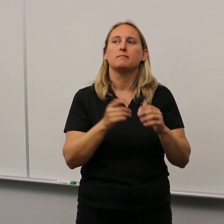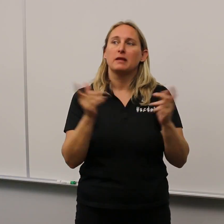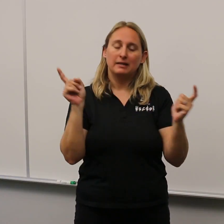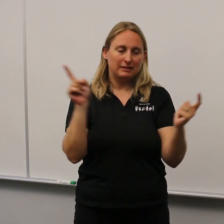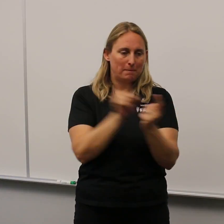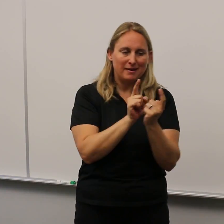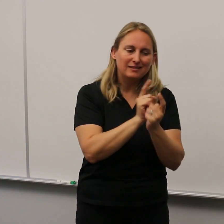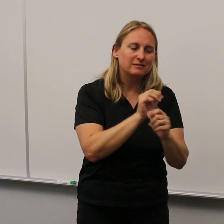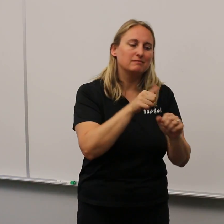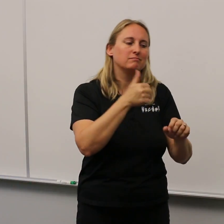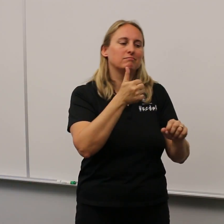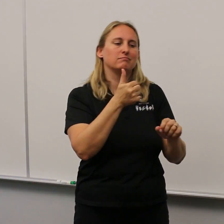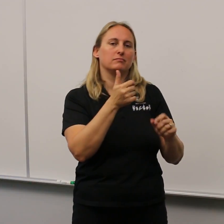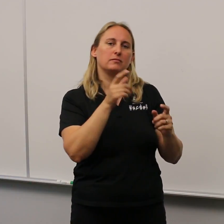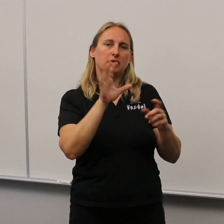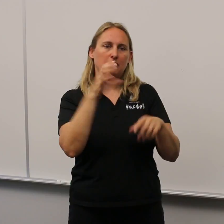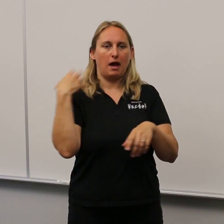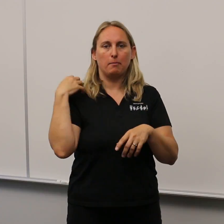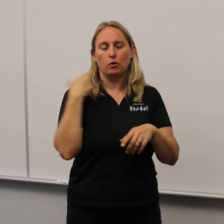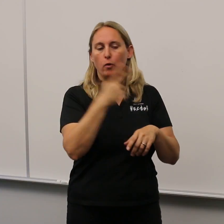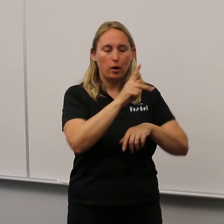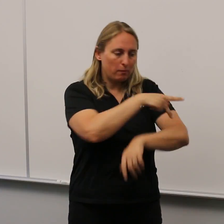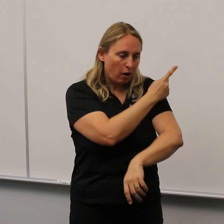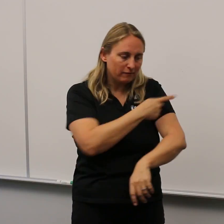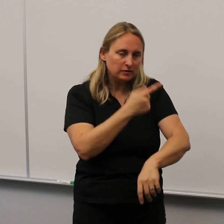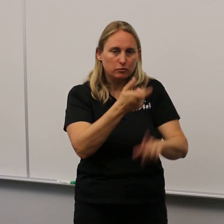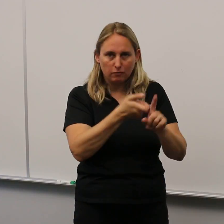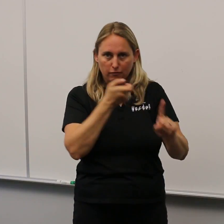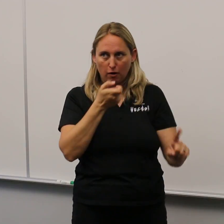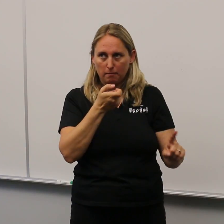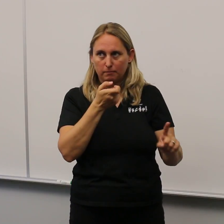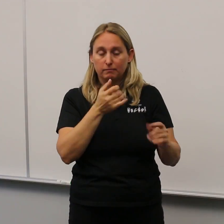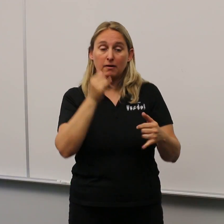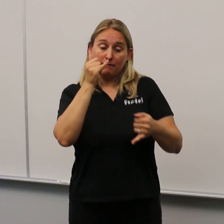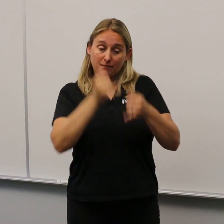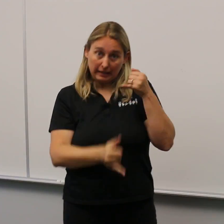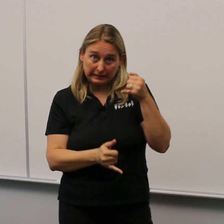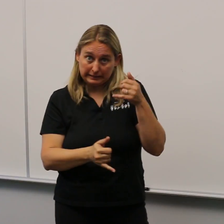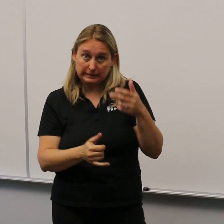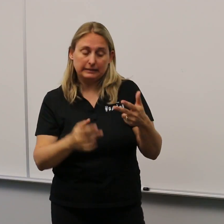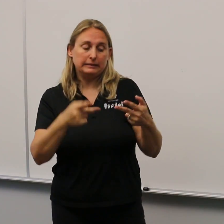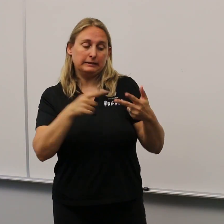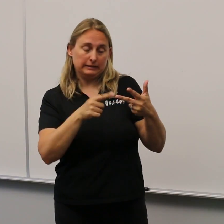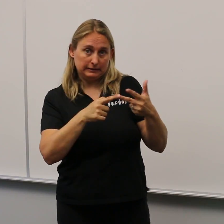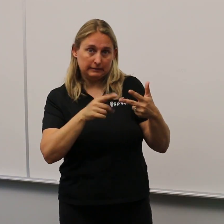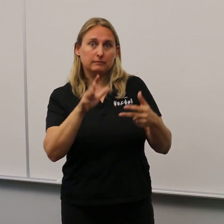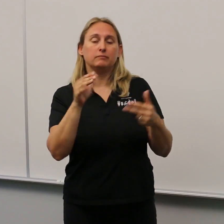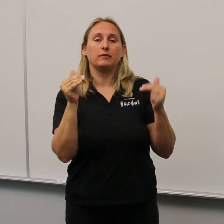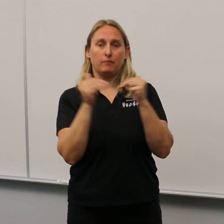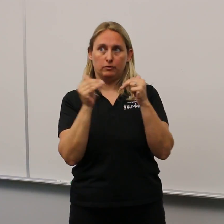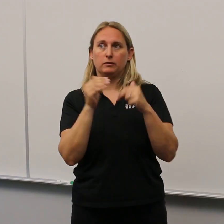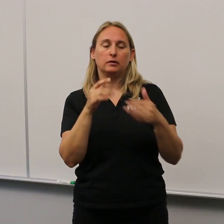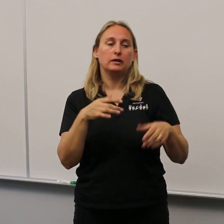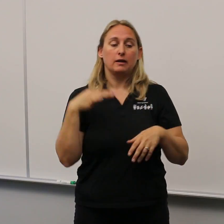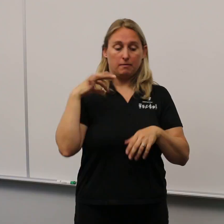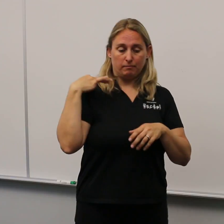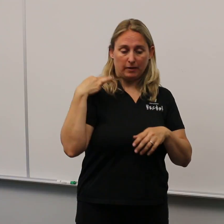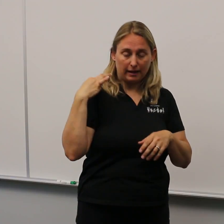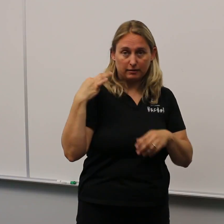legislatures in the capital of the province or territory. Finally, at the municipal level, our elected representatives are normally